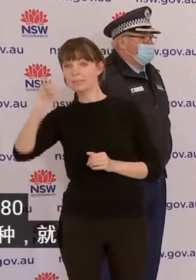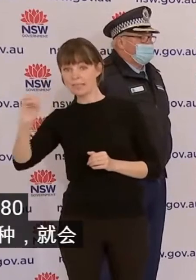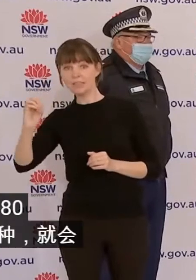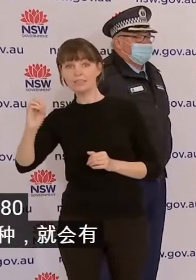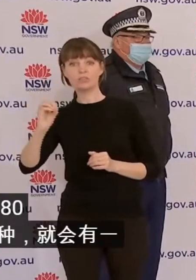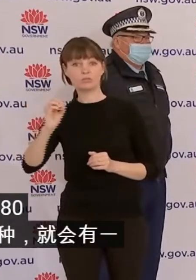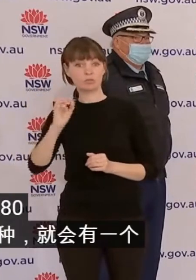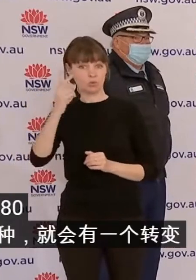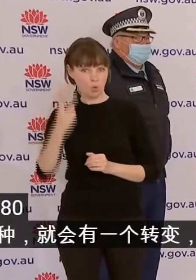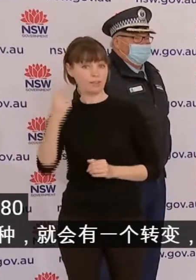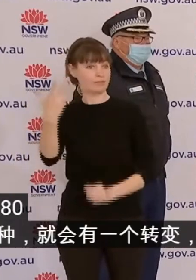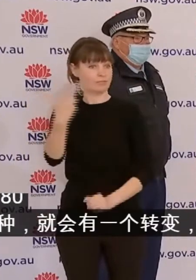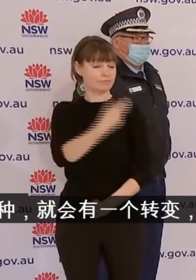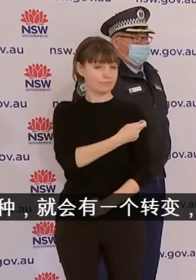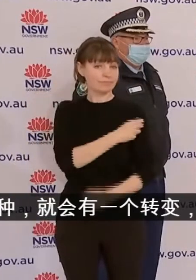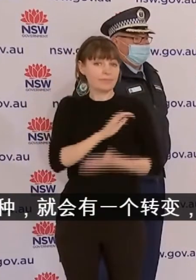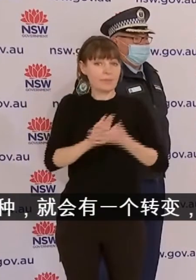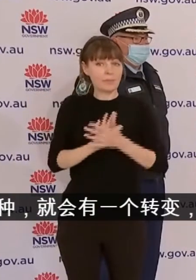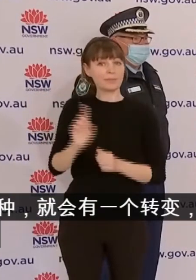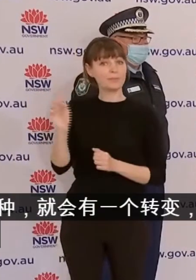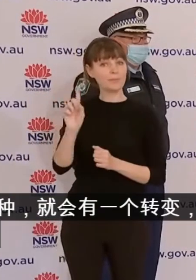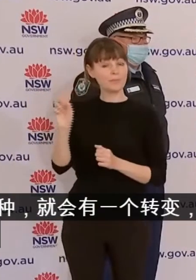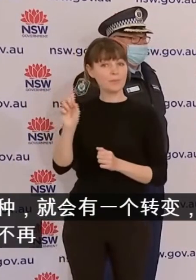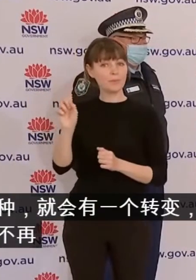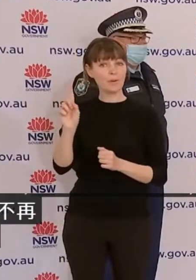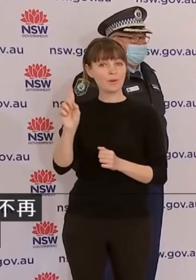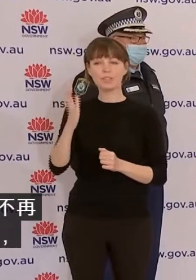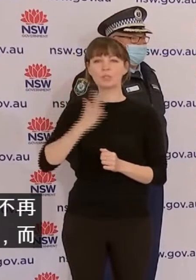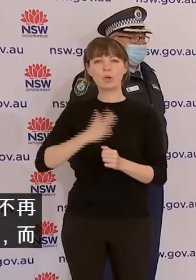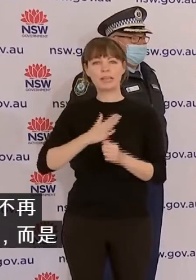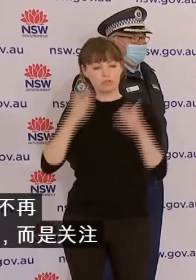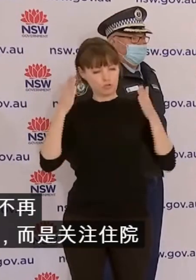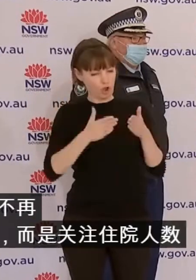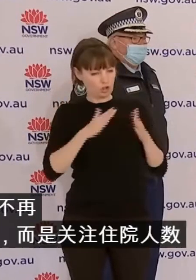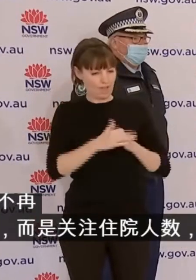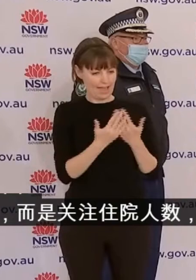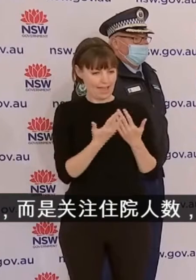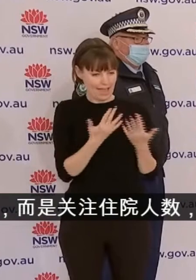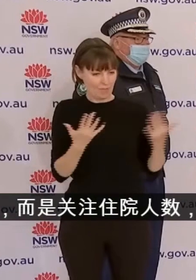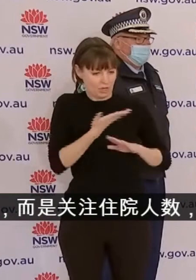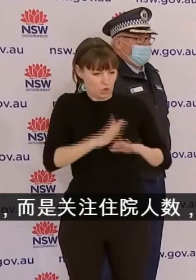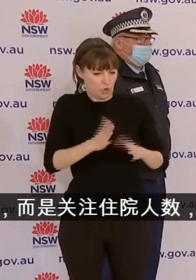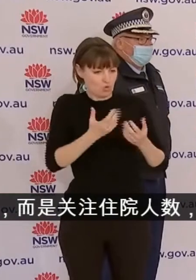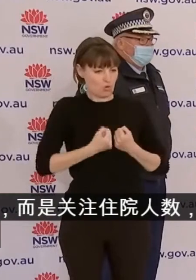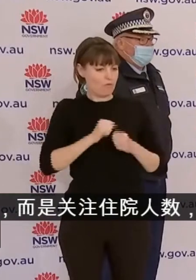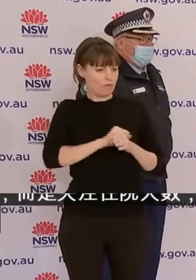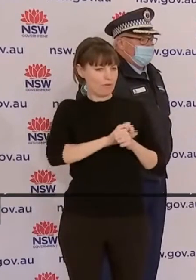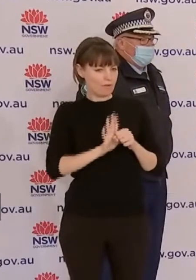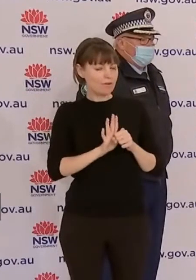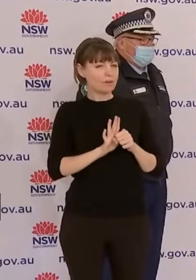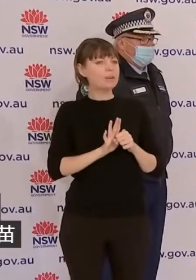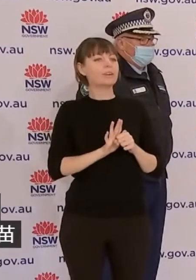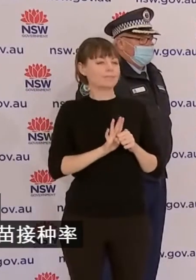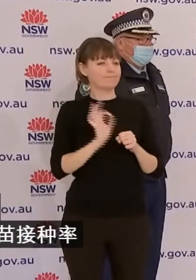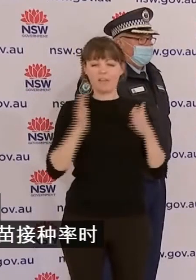vaccination, what that means is that no longer do we focus on the number of cases, we focus on the number of hospitalisations, because when you have such